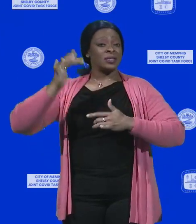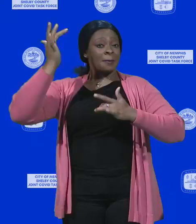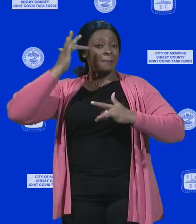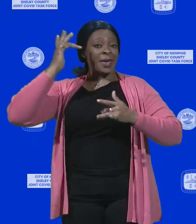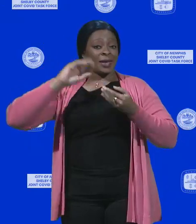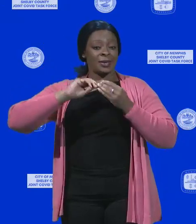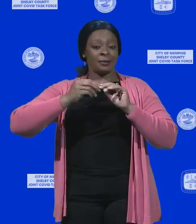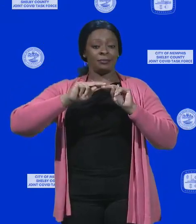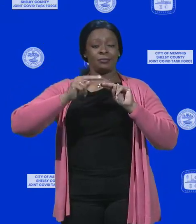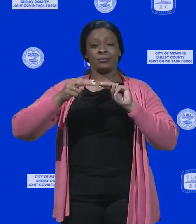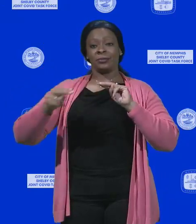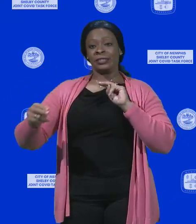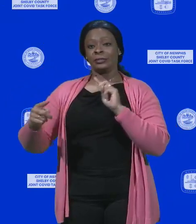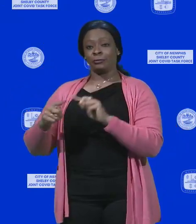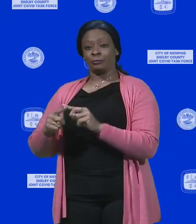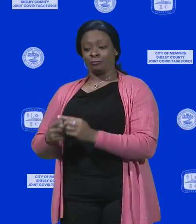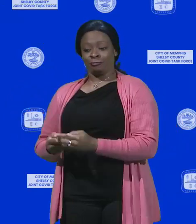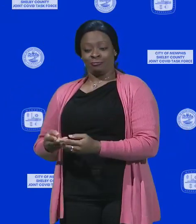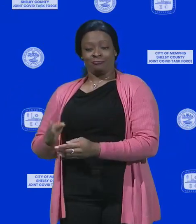pandemic to the ground.